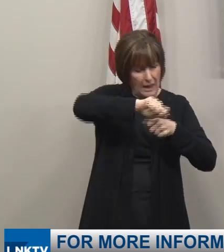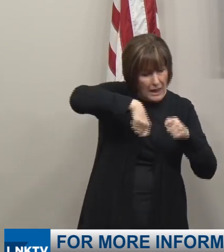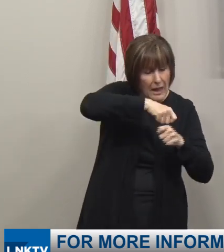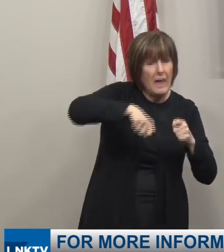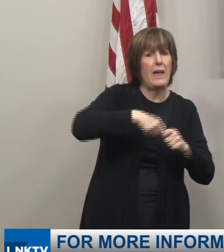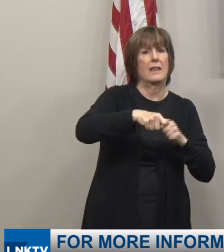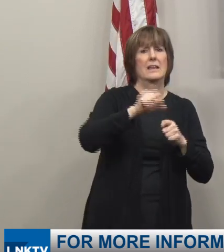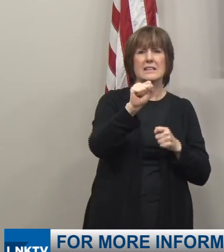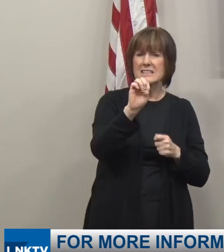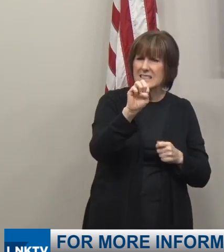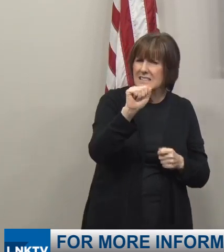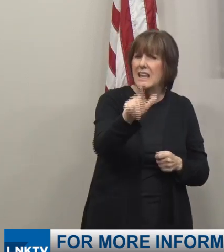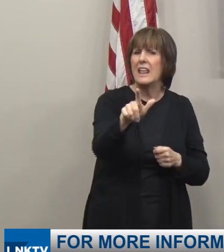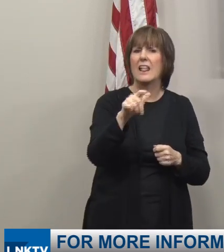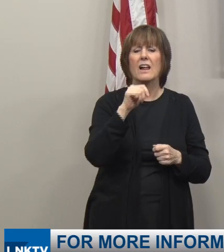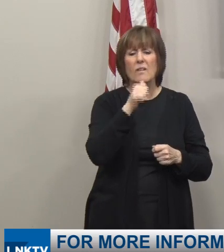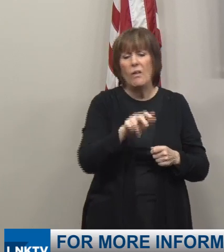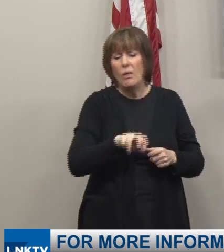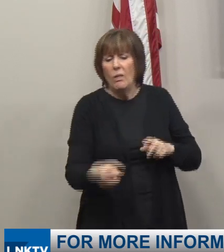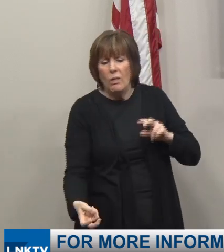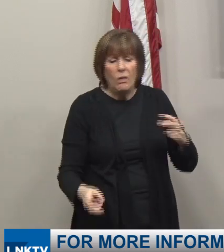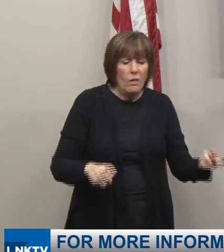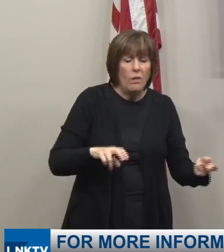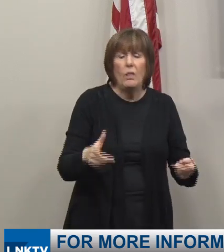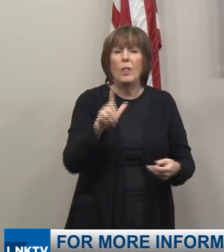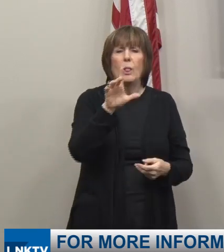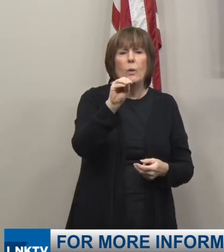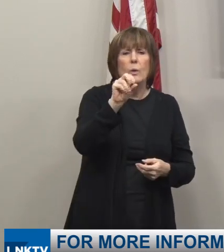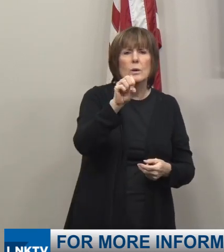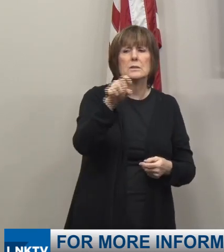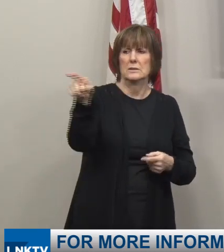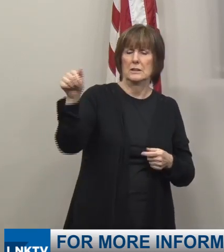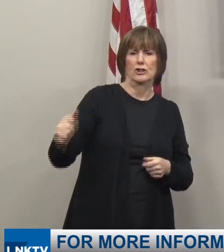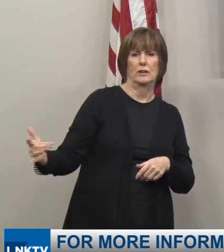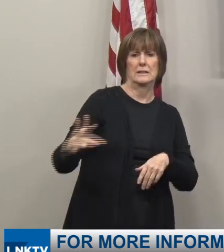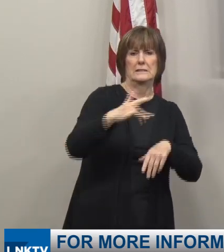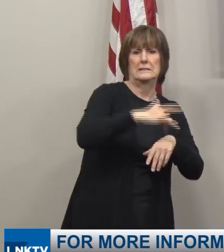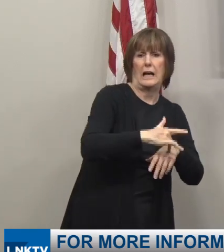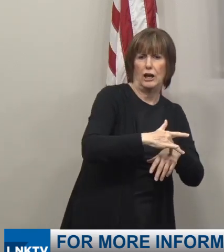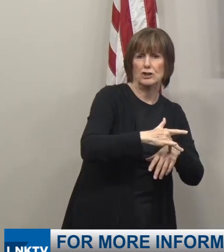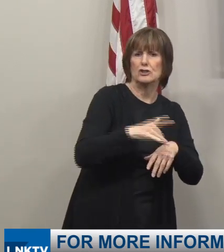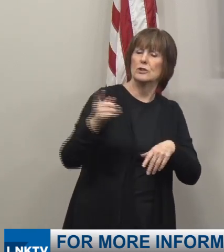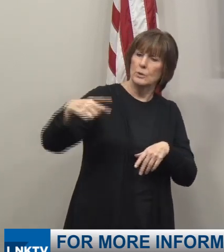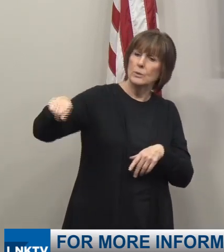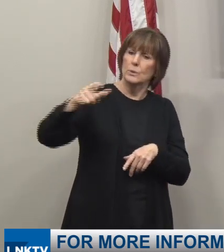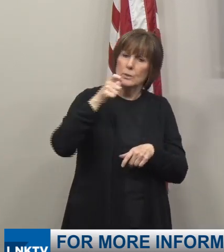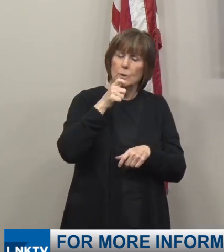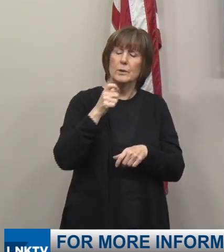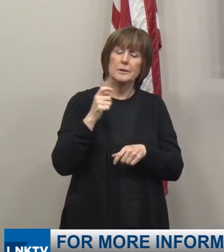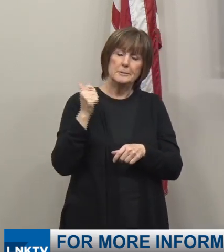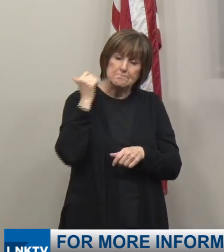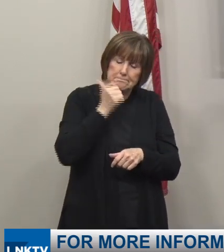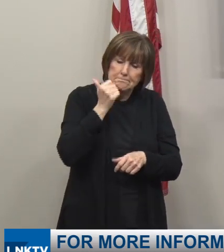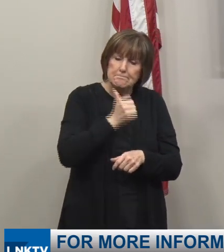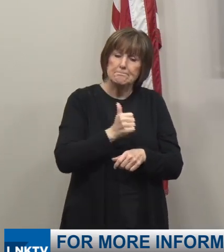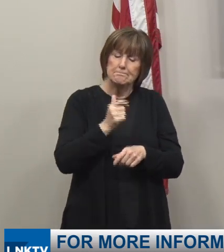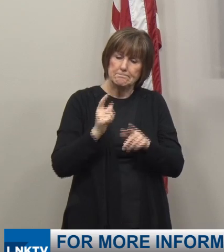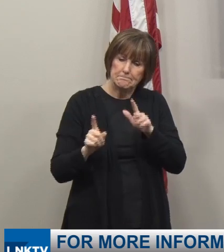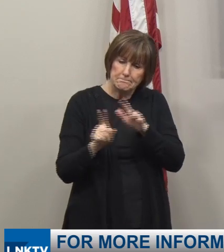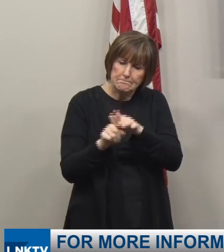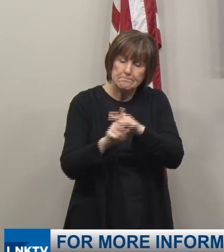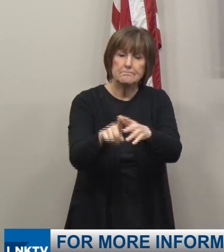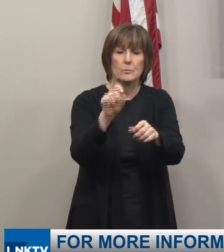it. Don't have loose papers or materials that might come into contact with the people who are dutifully reporting to work to take care of that for